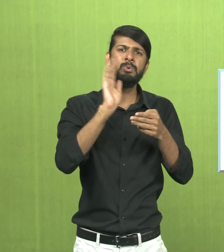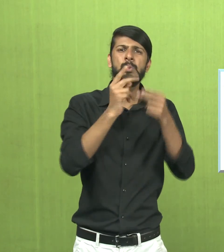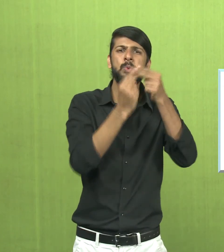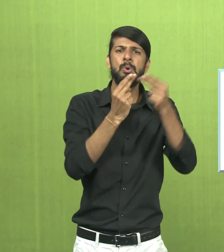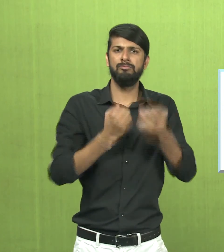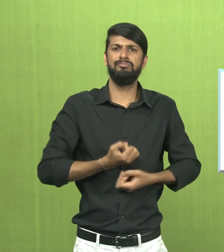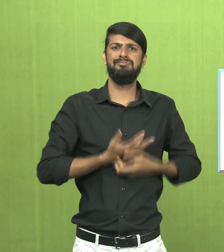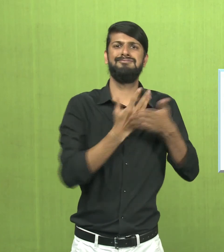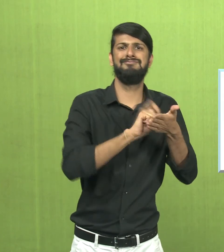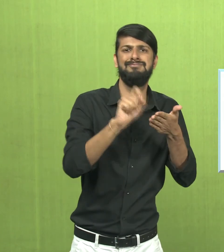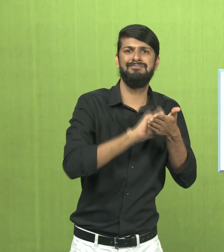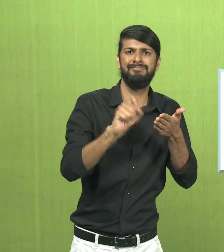music.